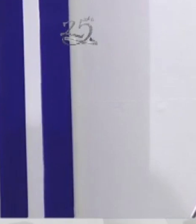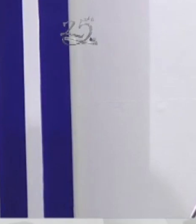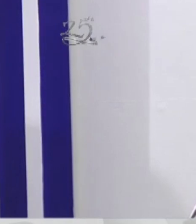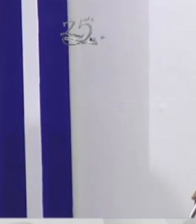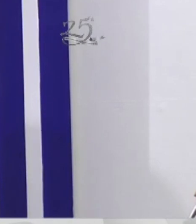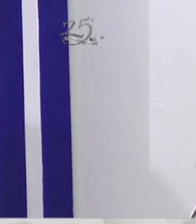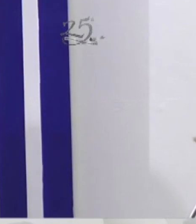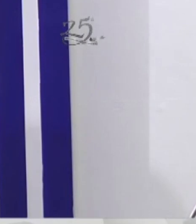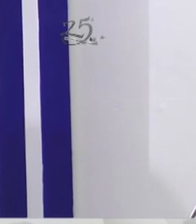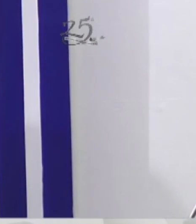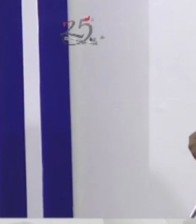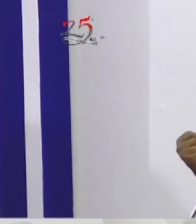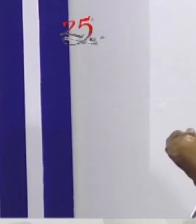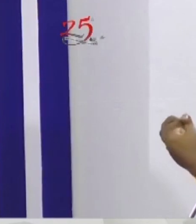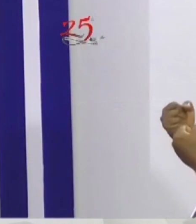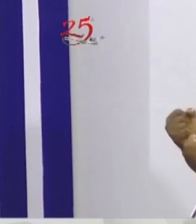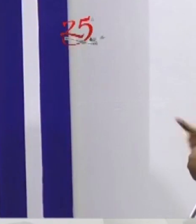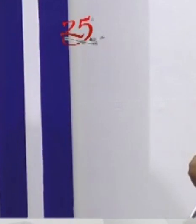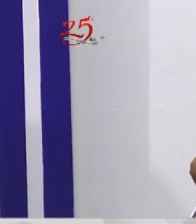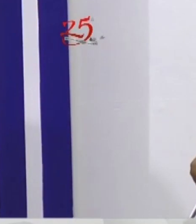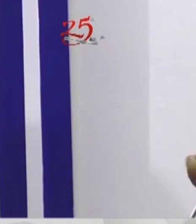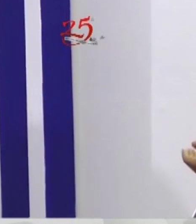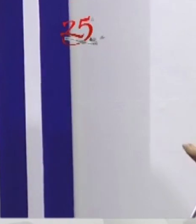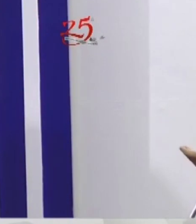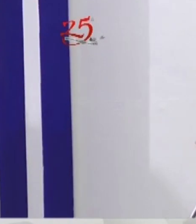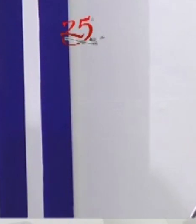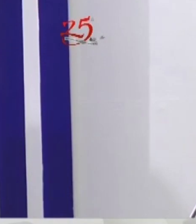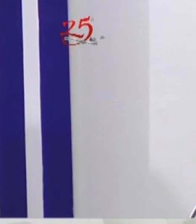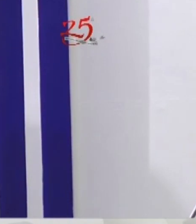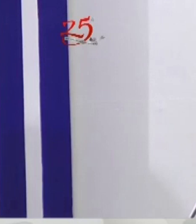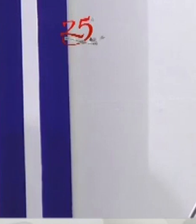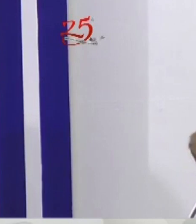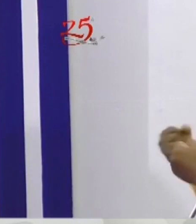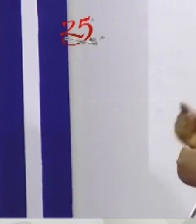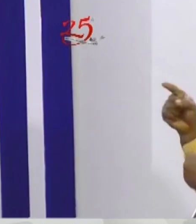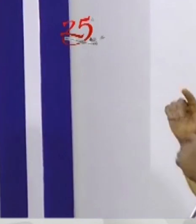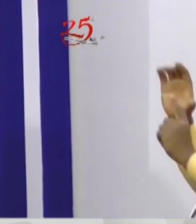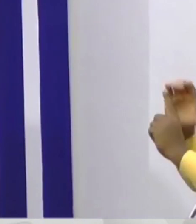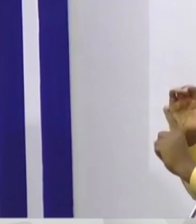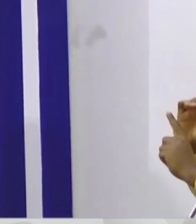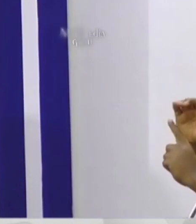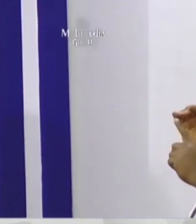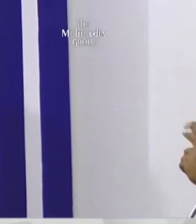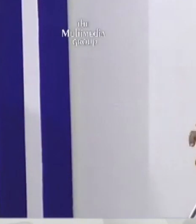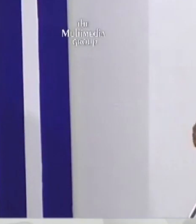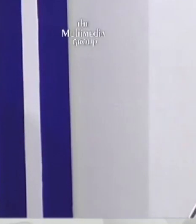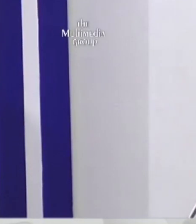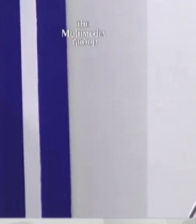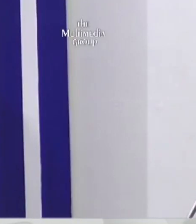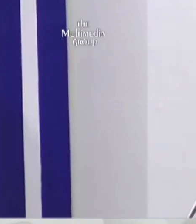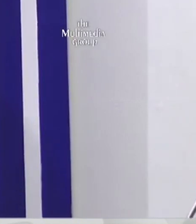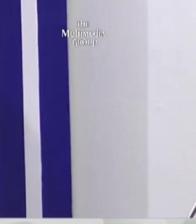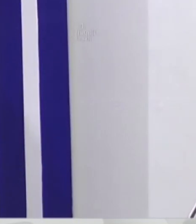tracers around, to carry out the activities, but it's not too clear if he falls in the category of frontline health workers. So the Ghana